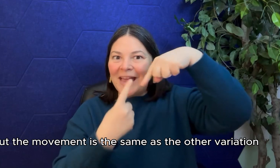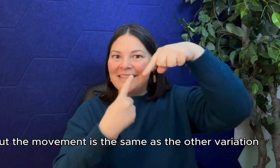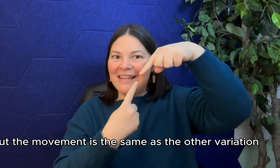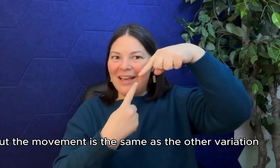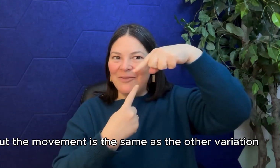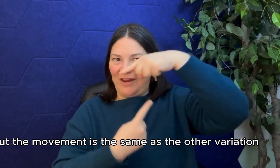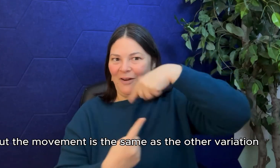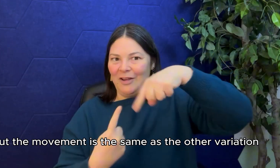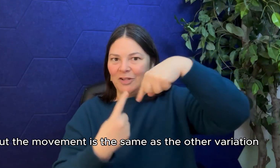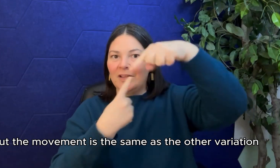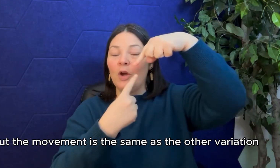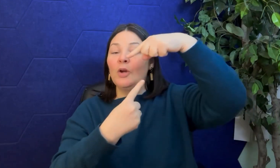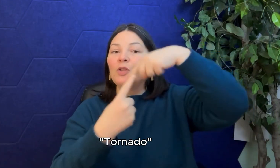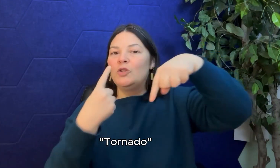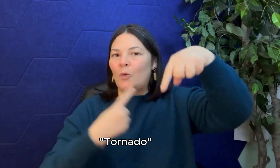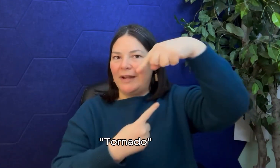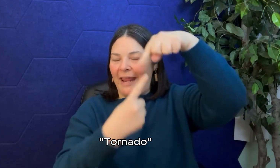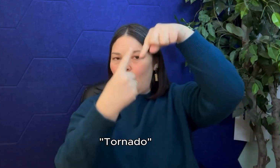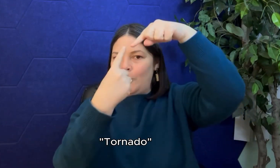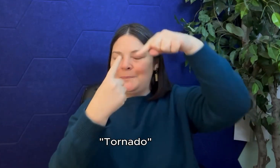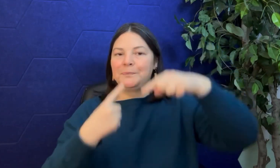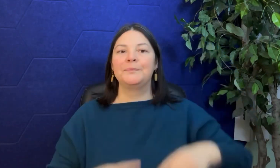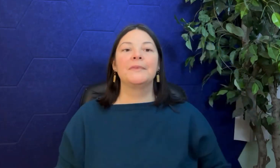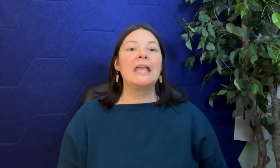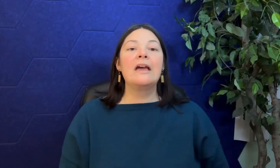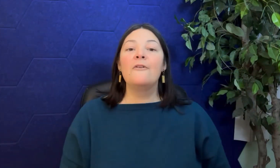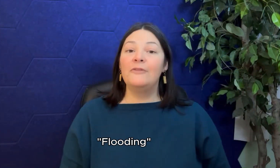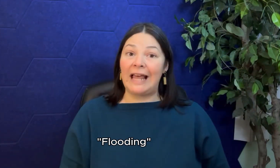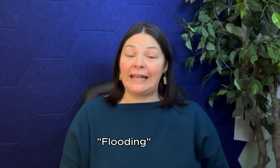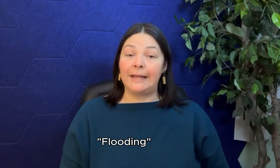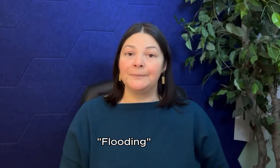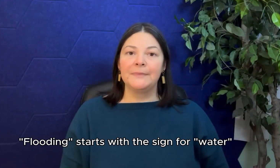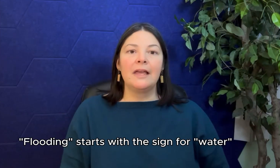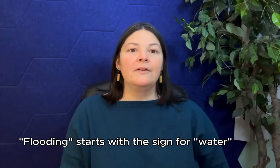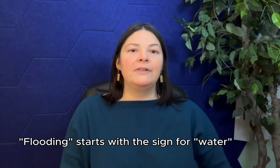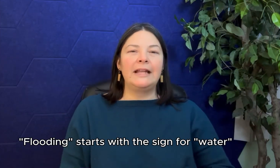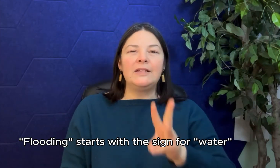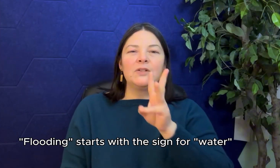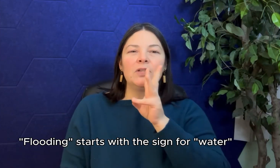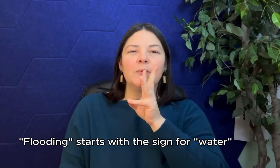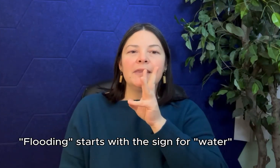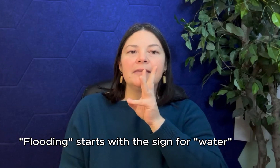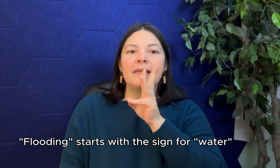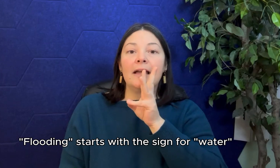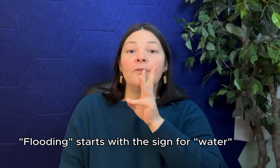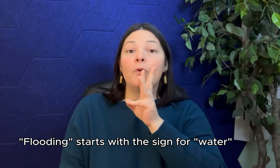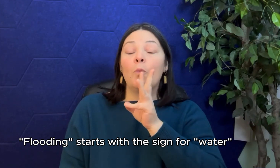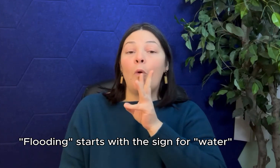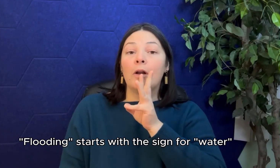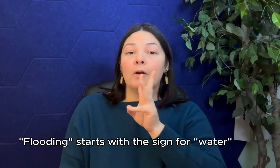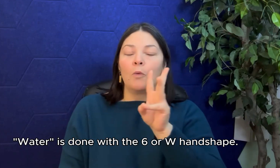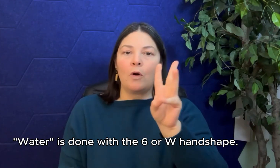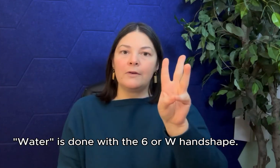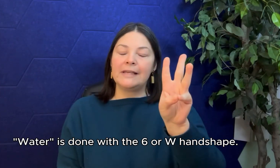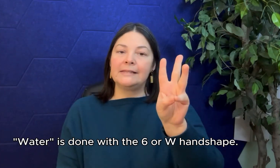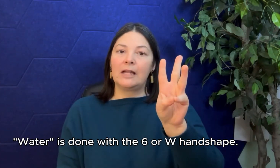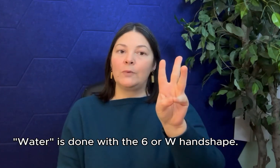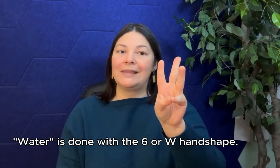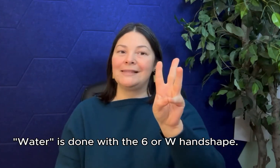the other variation. Tornado. Flooding. Flooding starts with the sign for water. Water is done with the 6